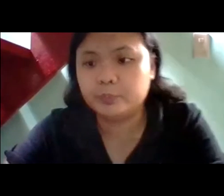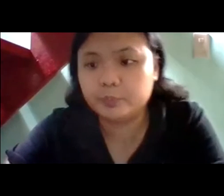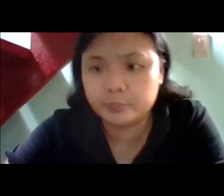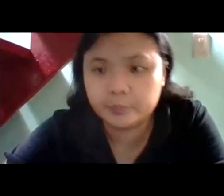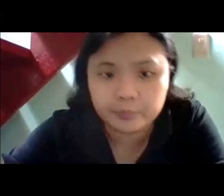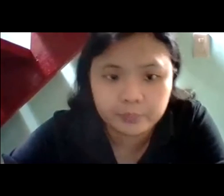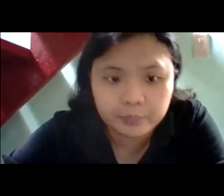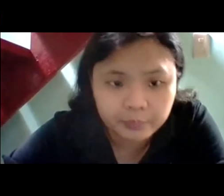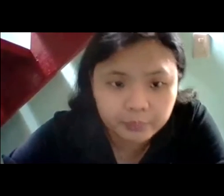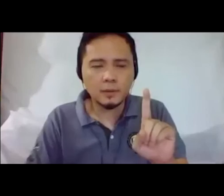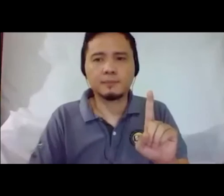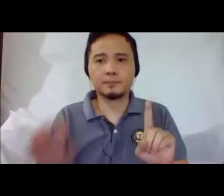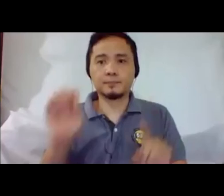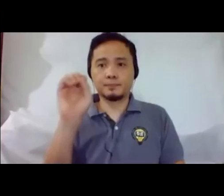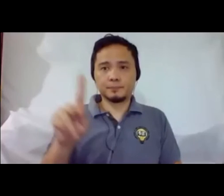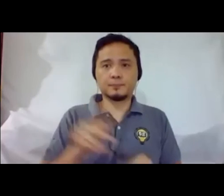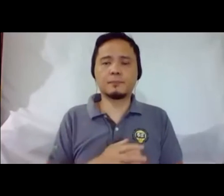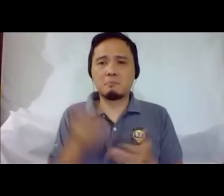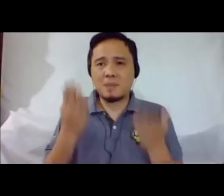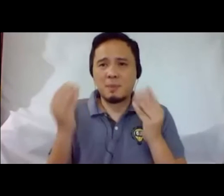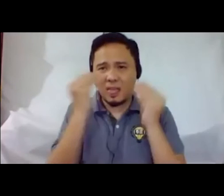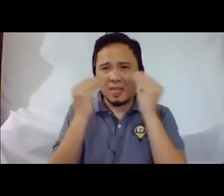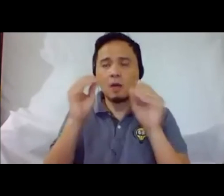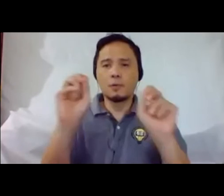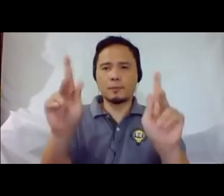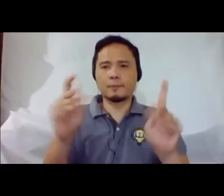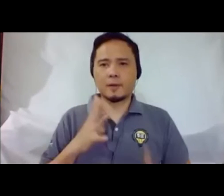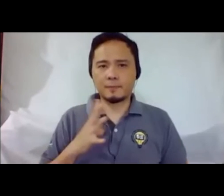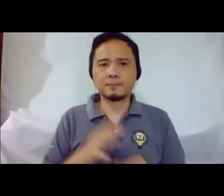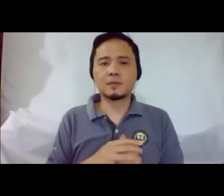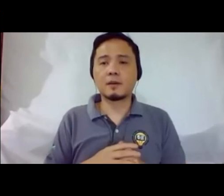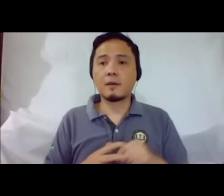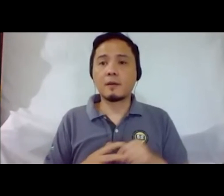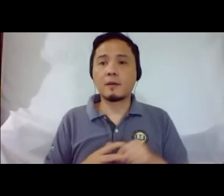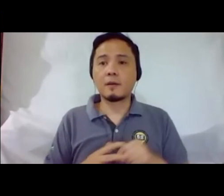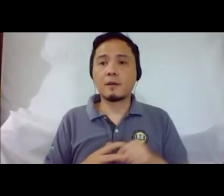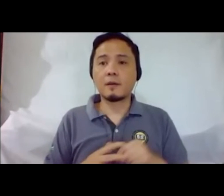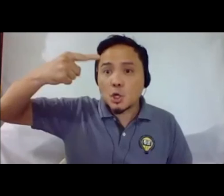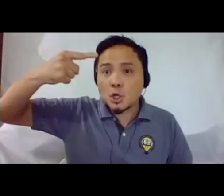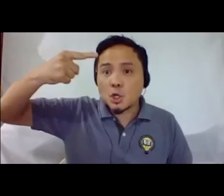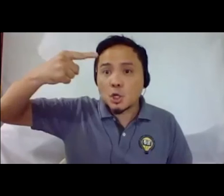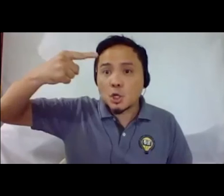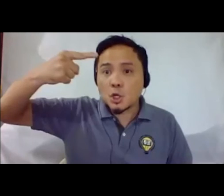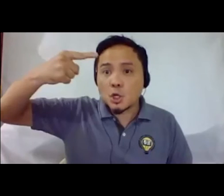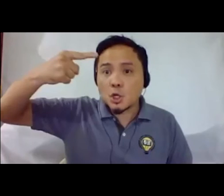sentence is in red. The second sentence is in green.